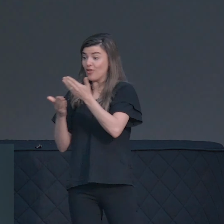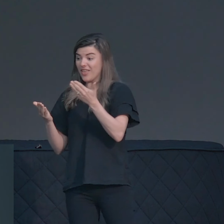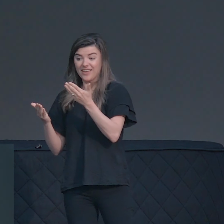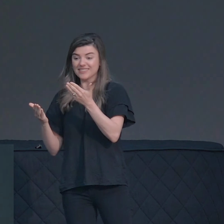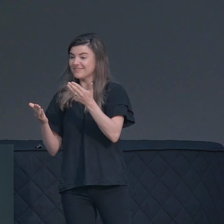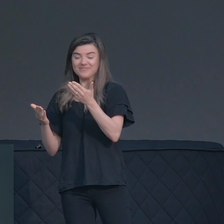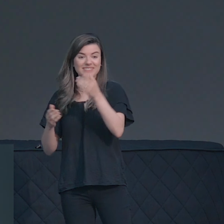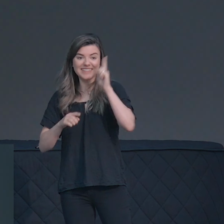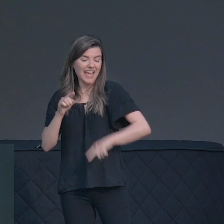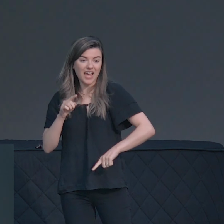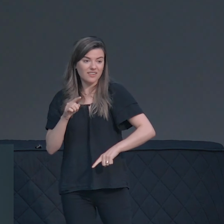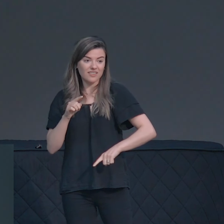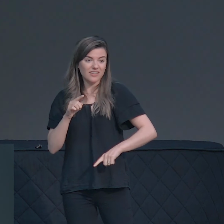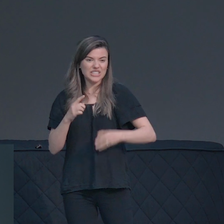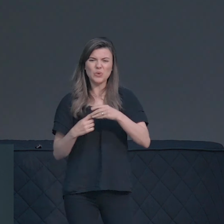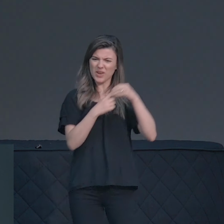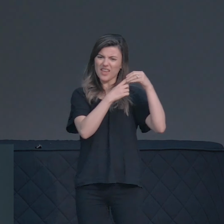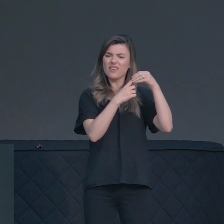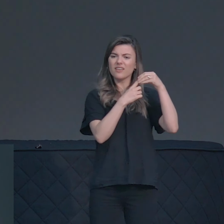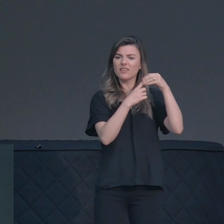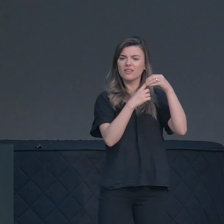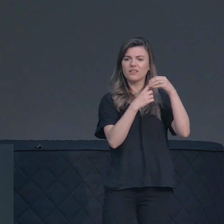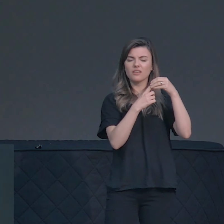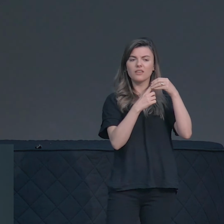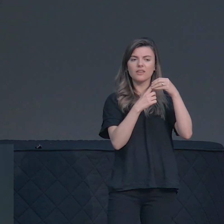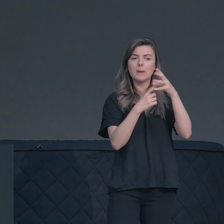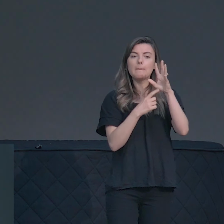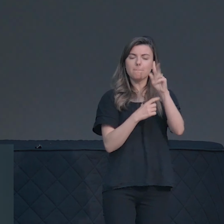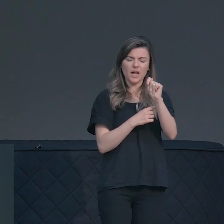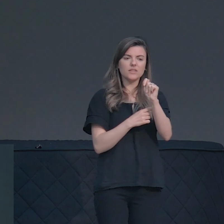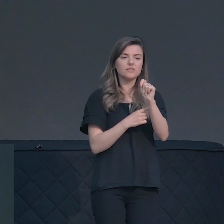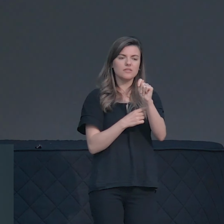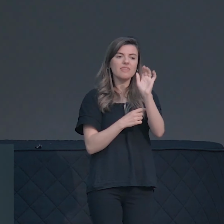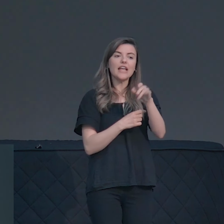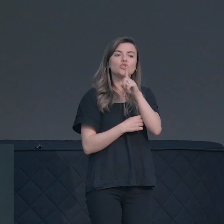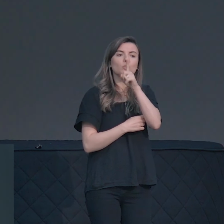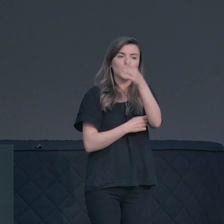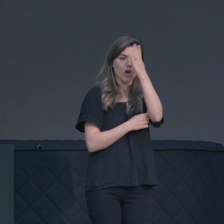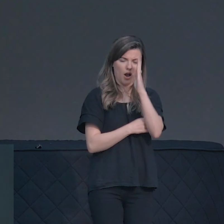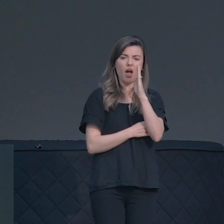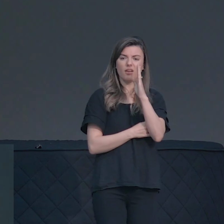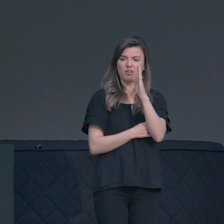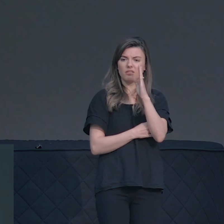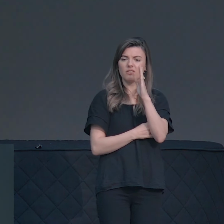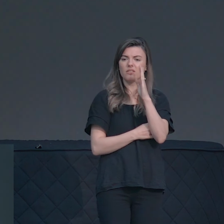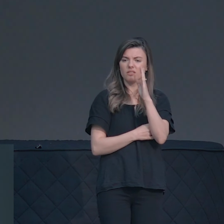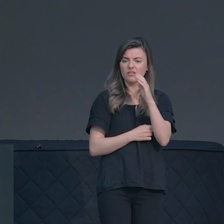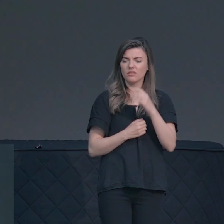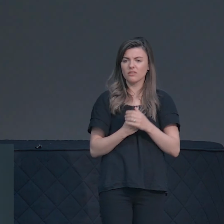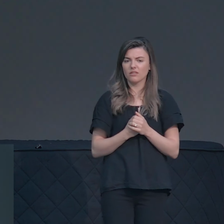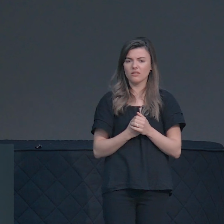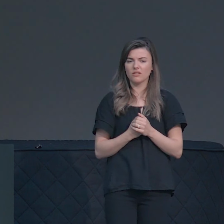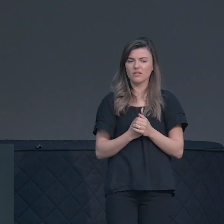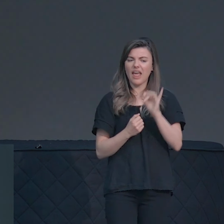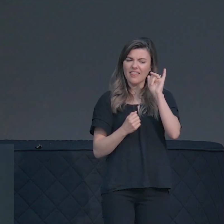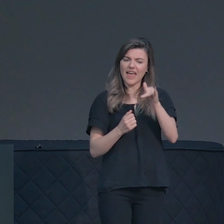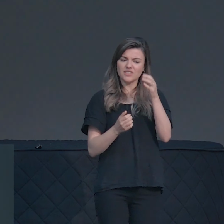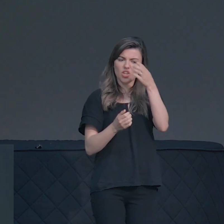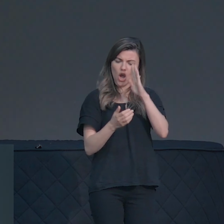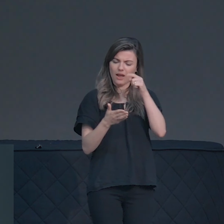like the Trinity. But this is the God that's real. This is the God we find in our